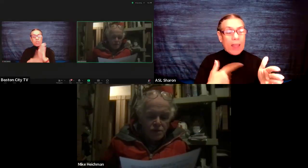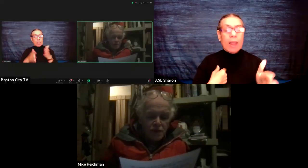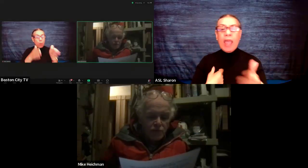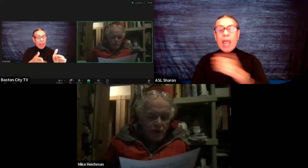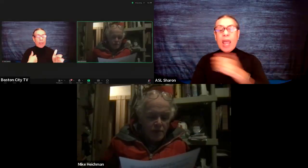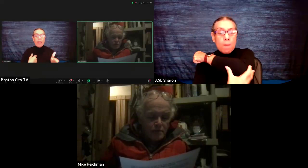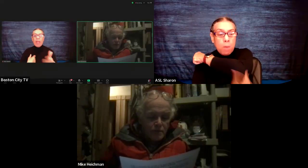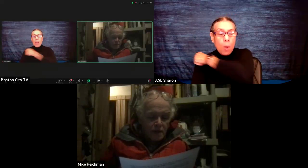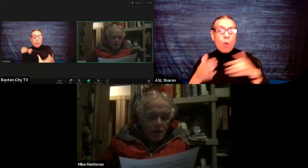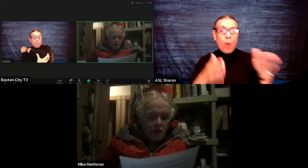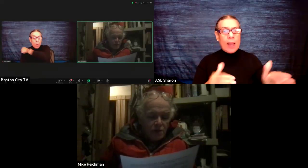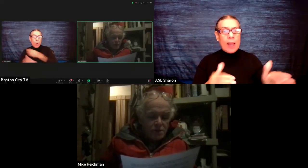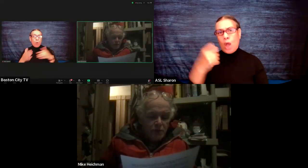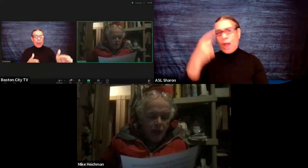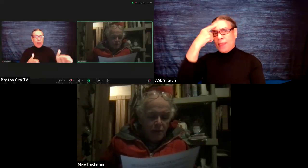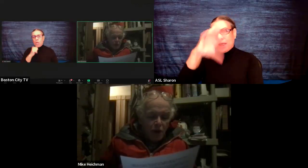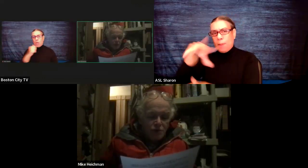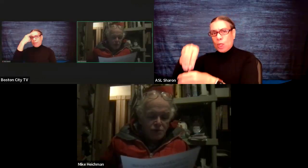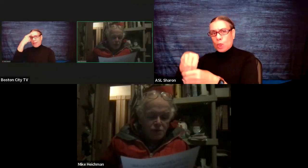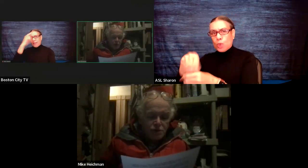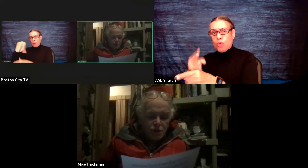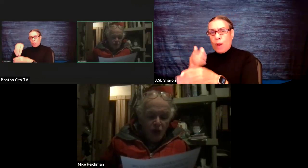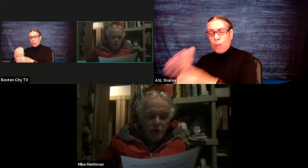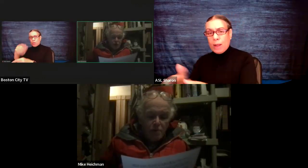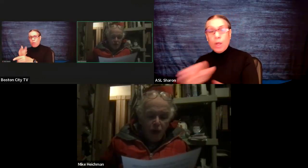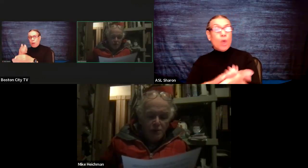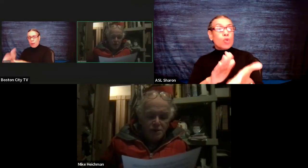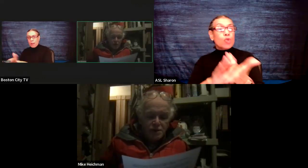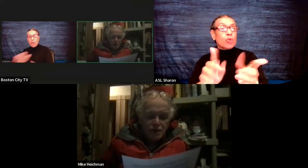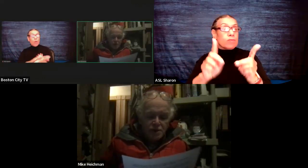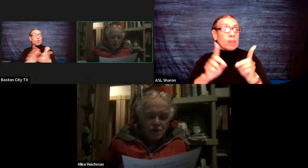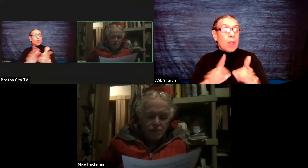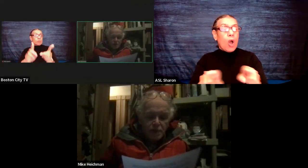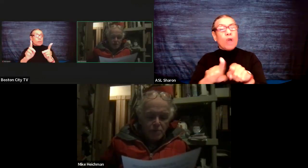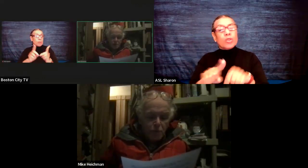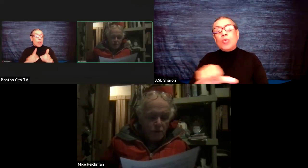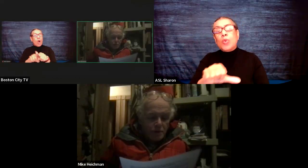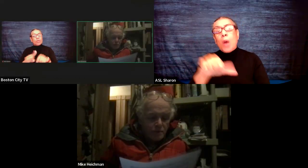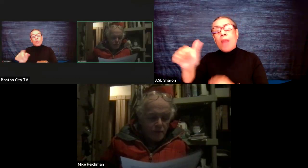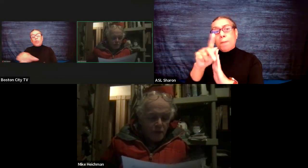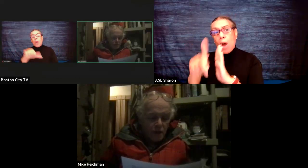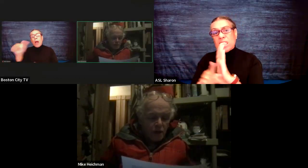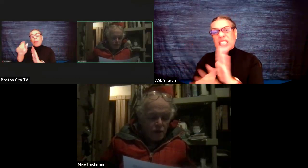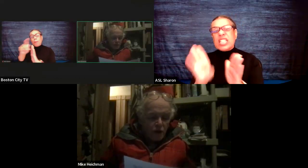of inclusion done right. The department also chooses other policies done cheaply and